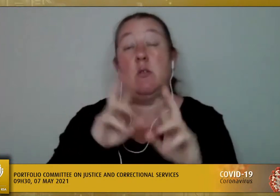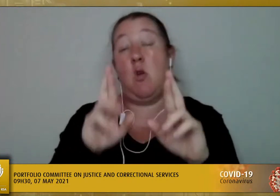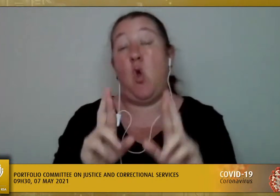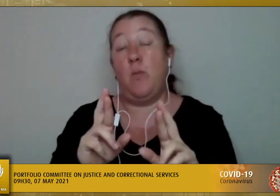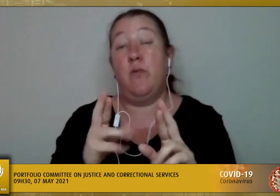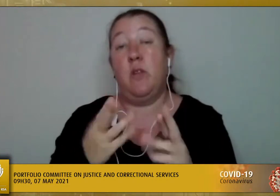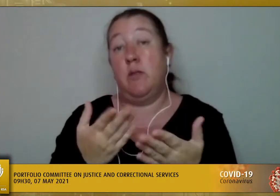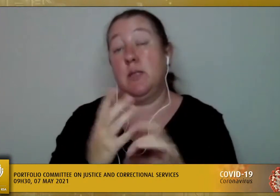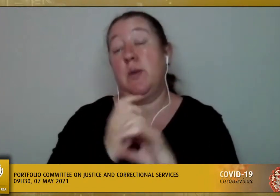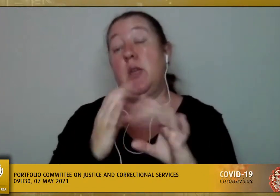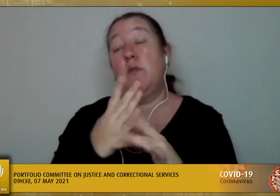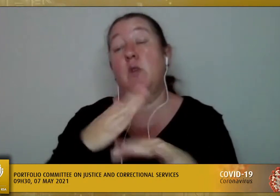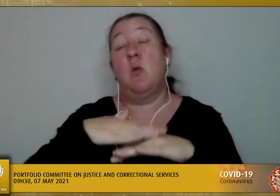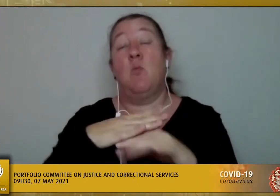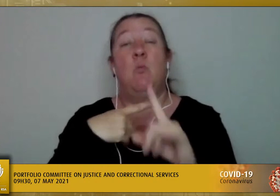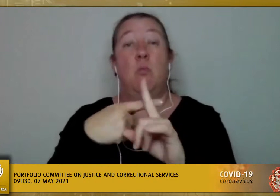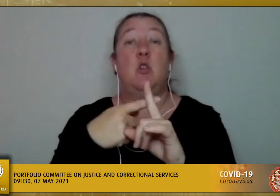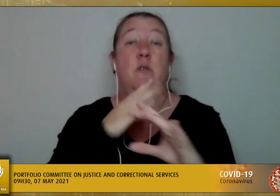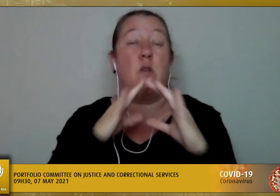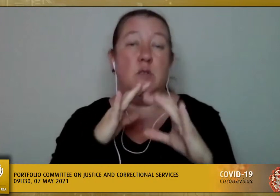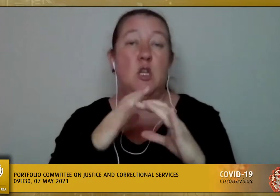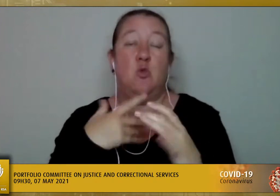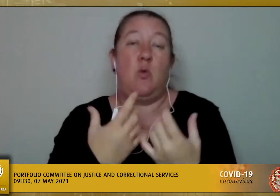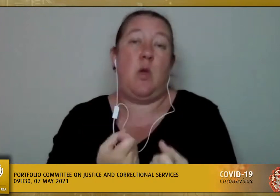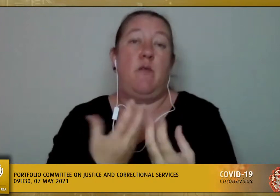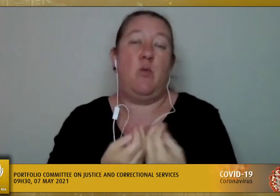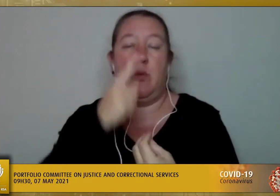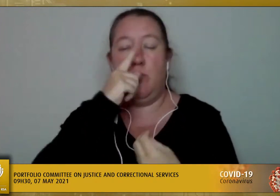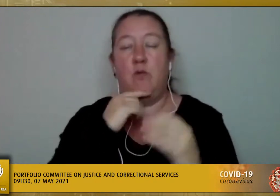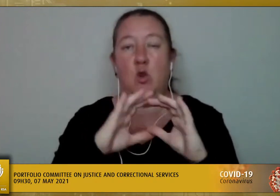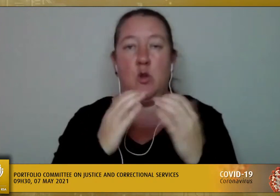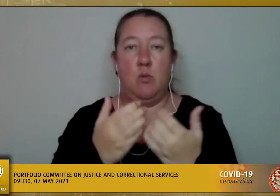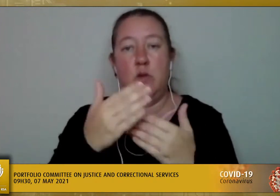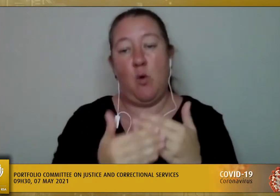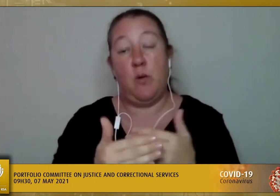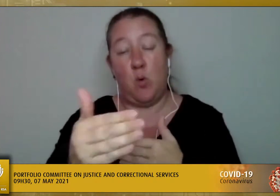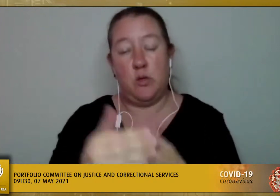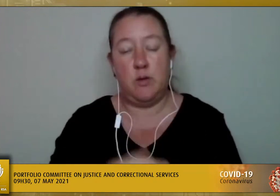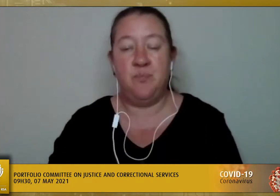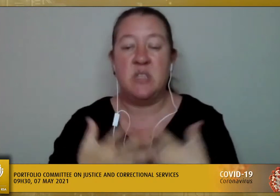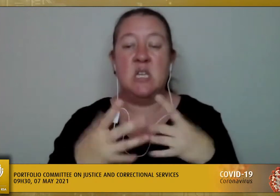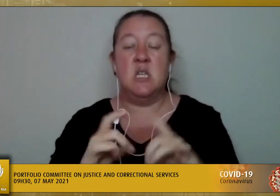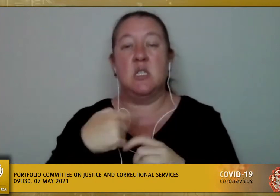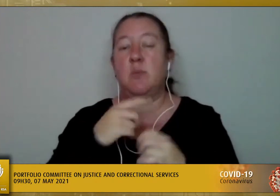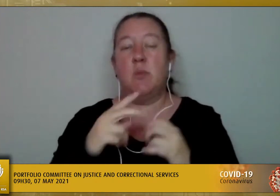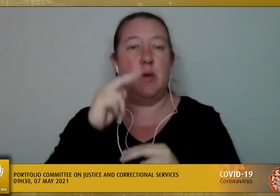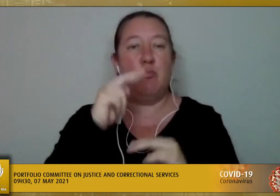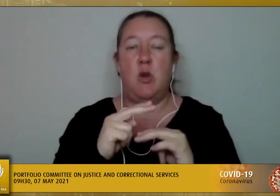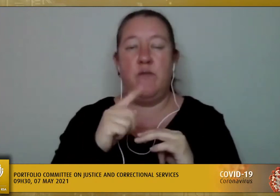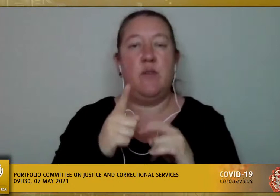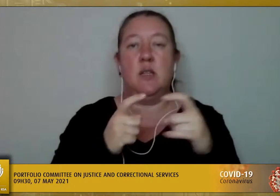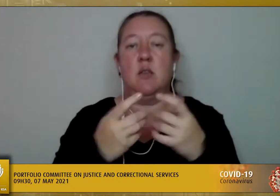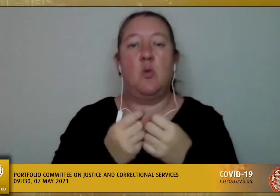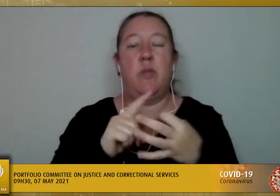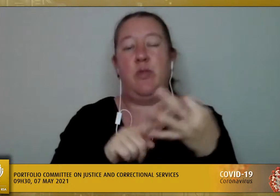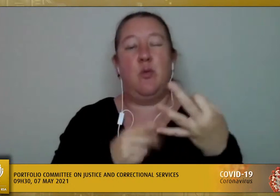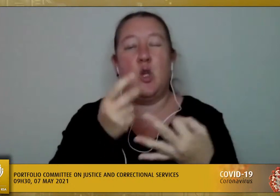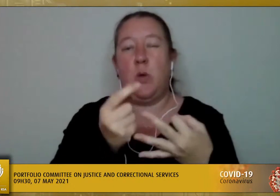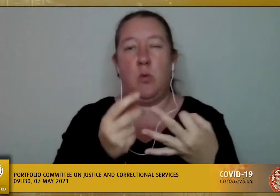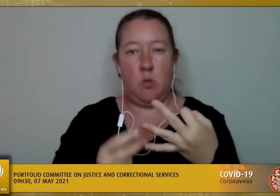is uh is the beginning of a more positive conversation that we'll be having with the portfolio committee moving forward so I'm going to be very brief until just with three quick